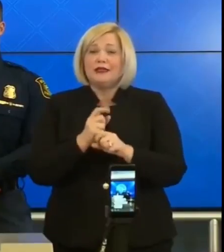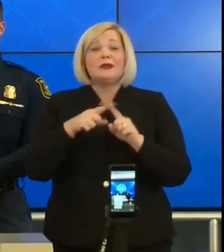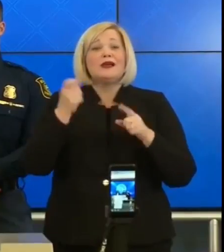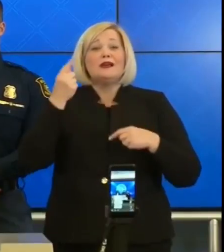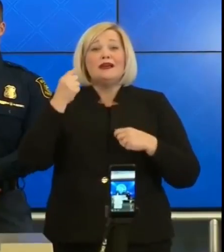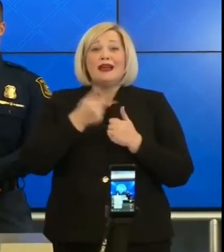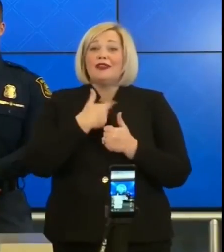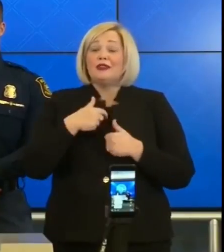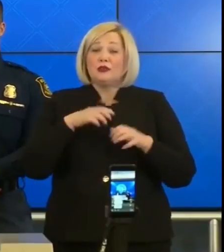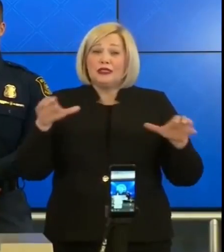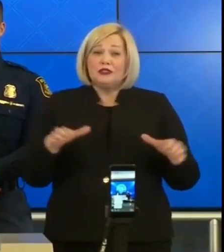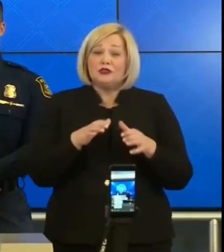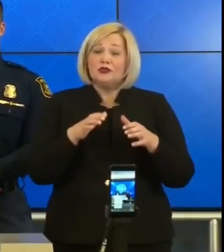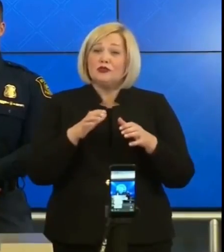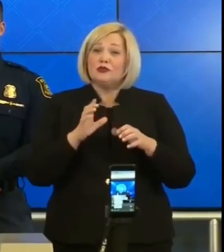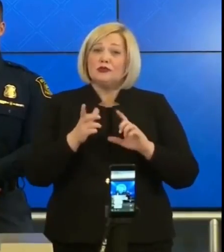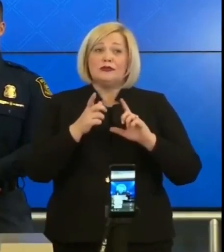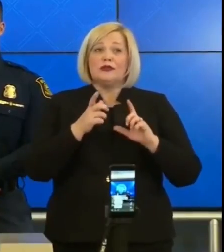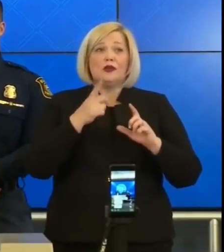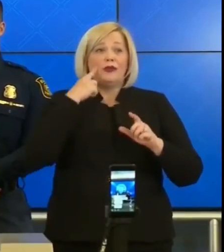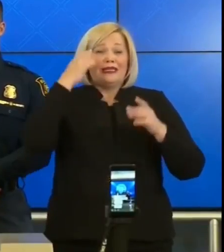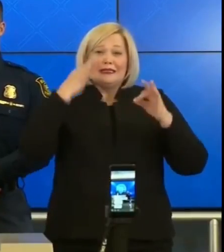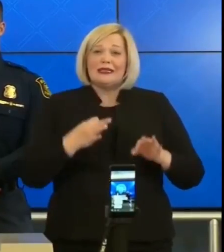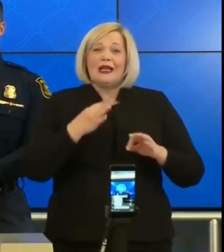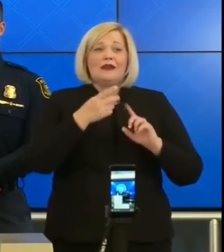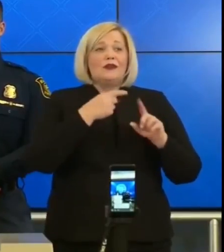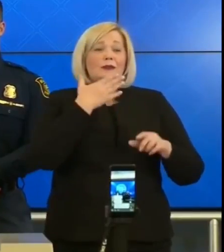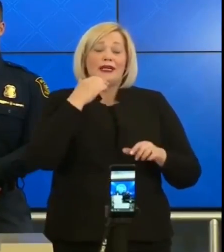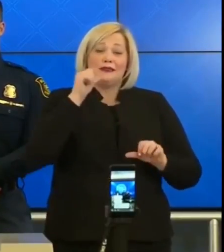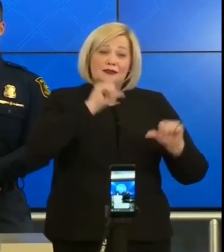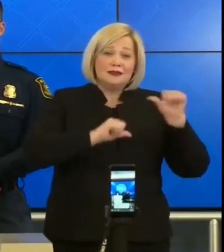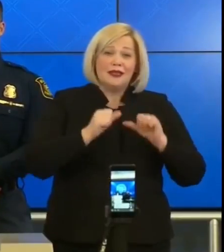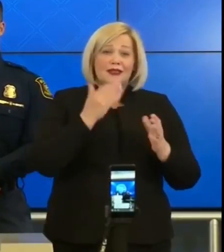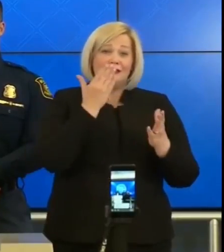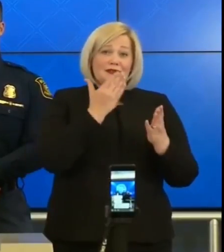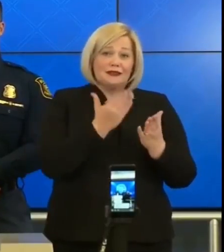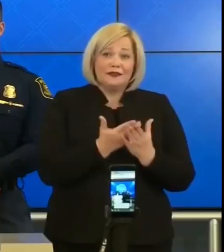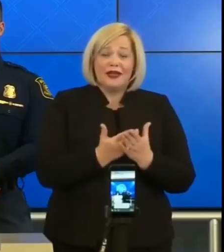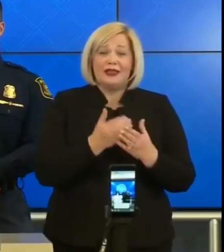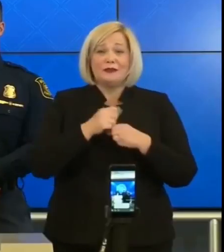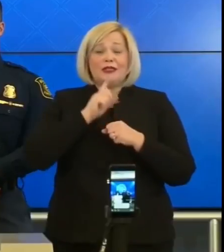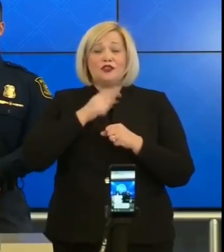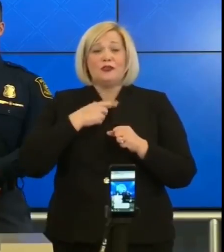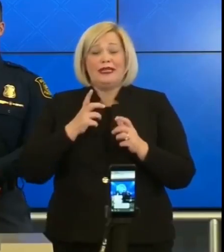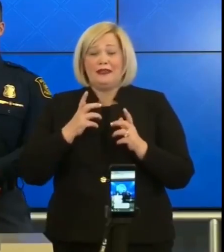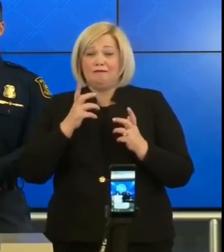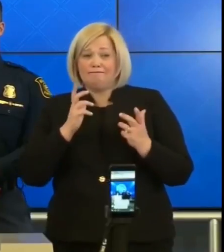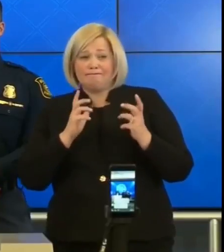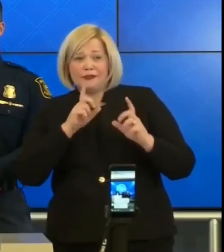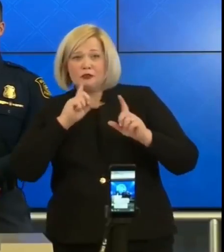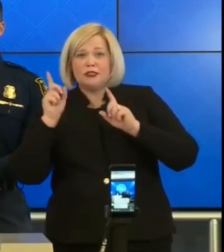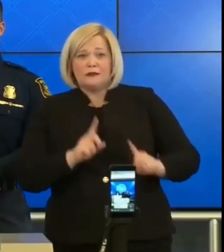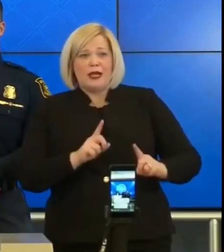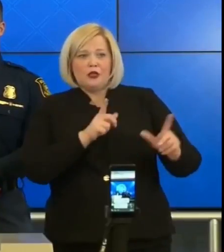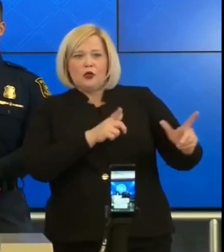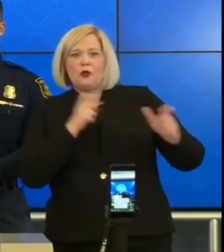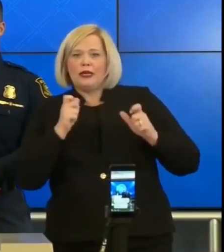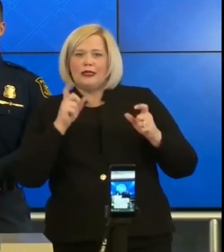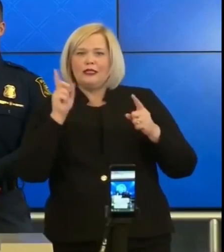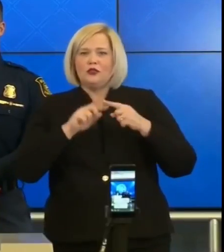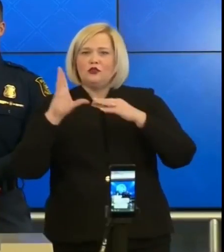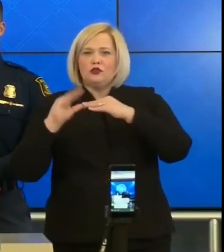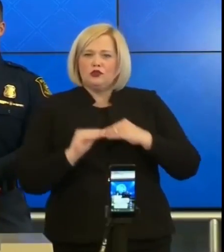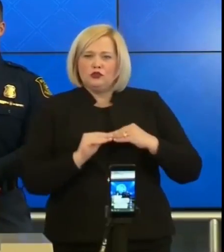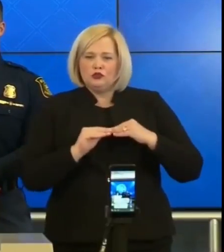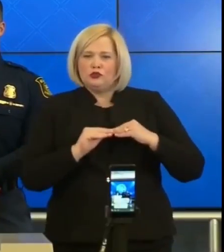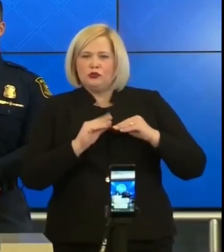made is based on the best science, the best facts, and moving as quickly as we can do responsibly to